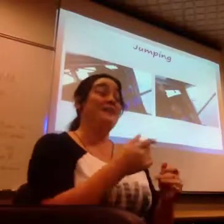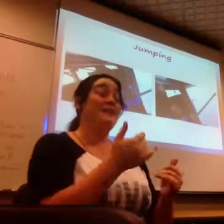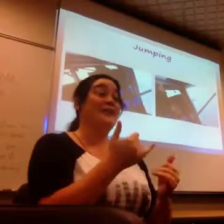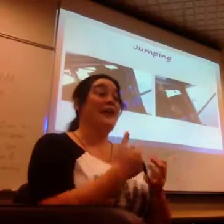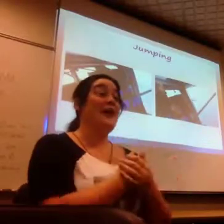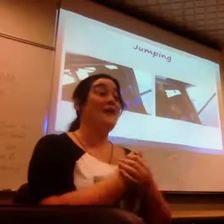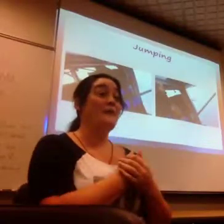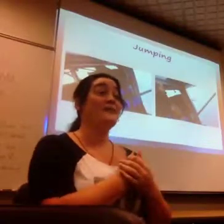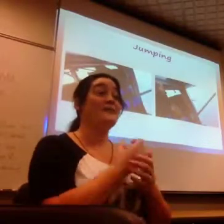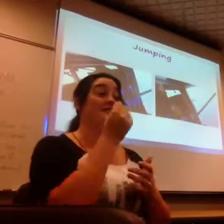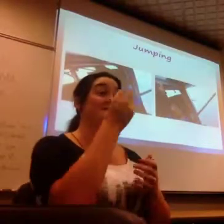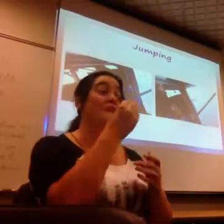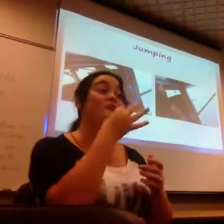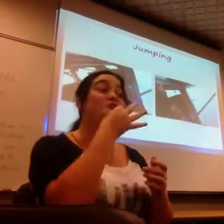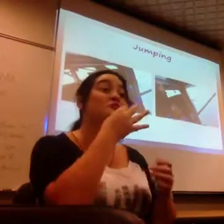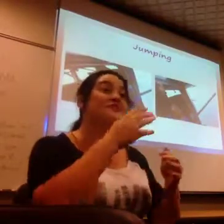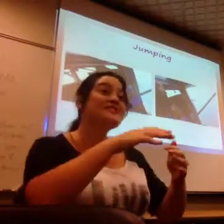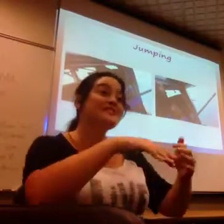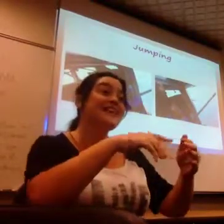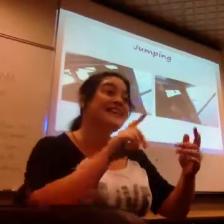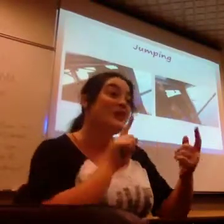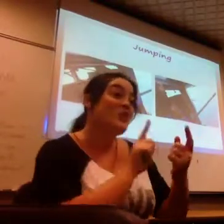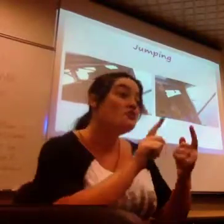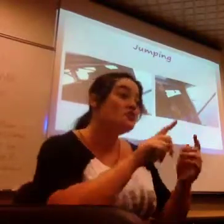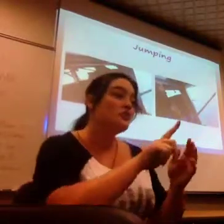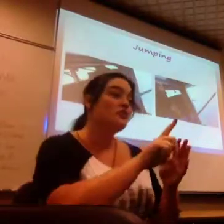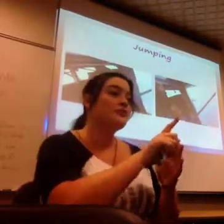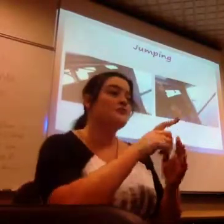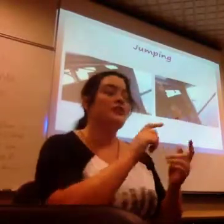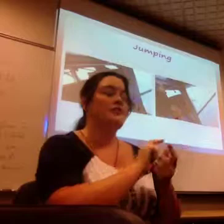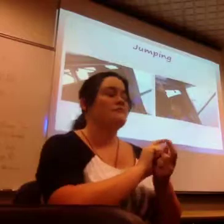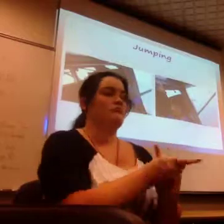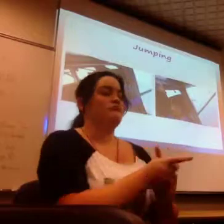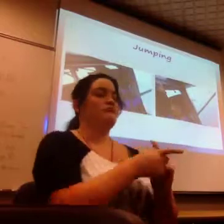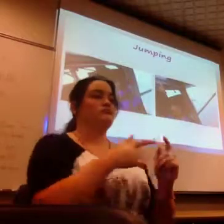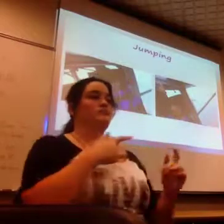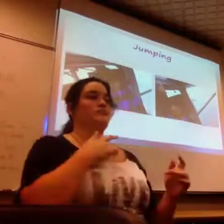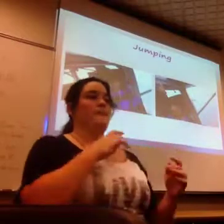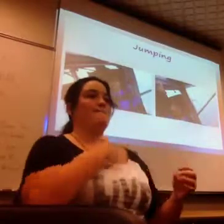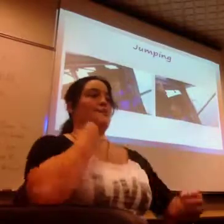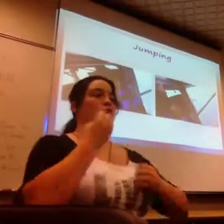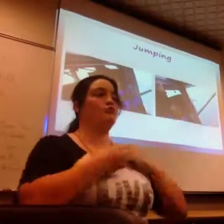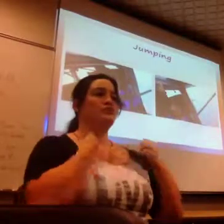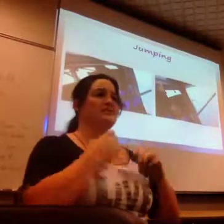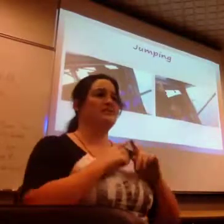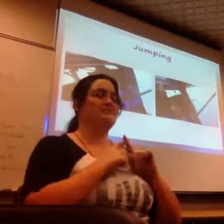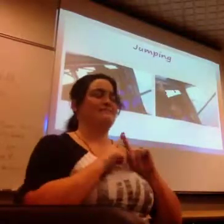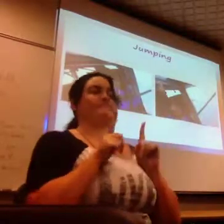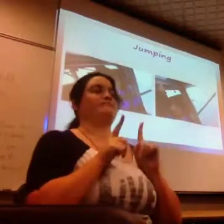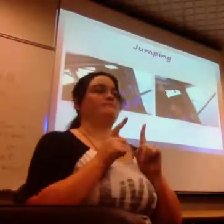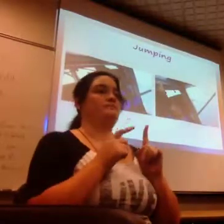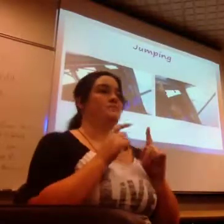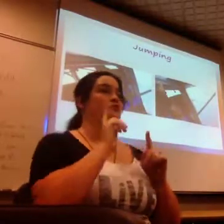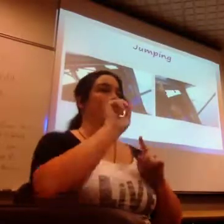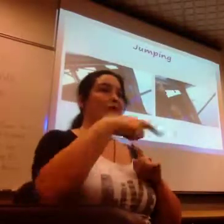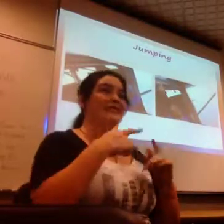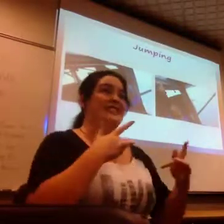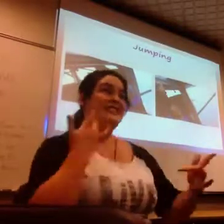as soon as I get to the door, it just changed. My emotions, it was pure adrenaline, just